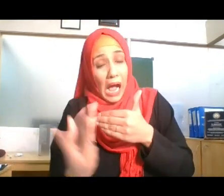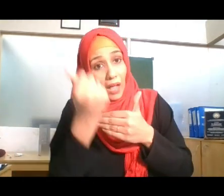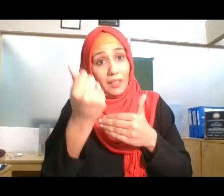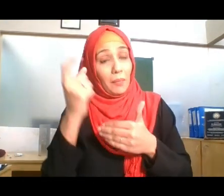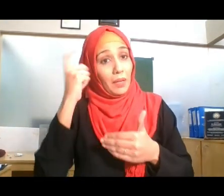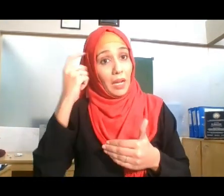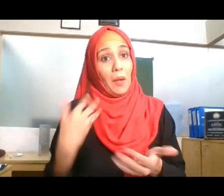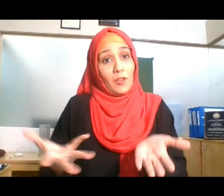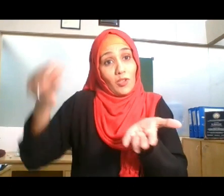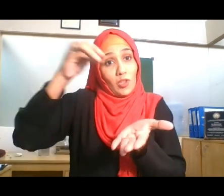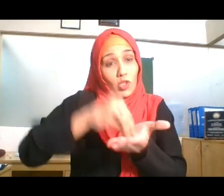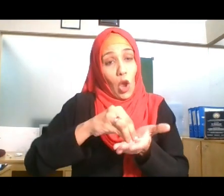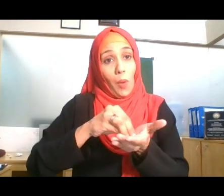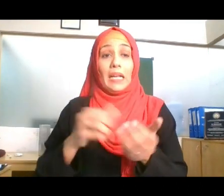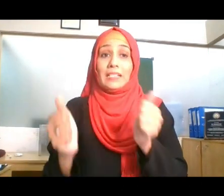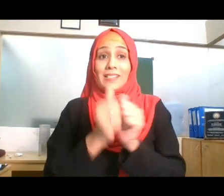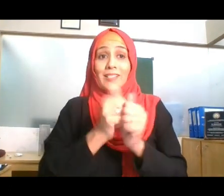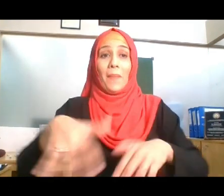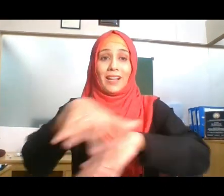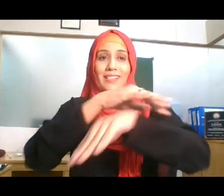and accessible society for all.